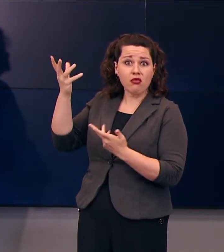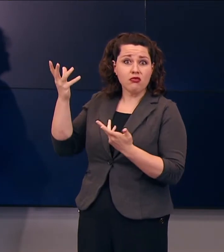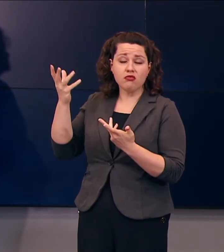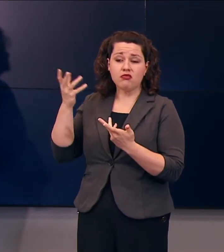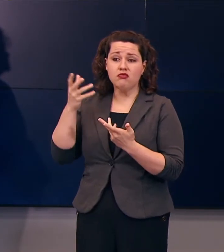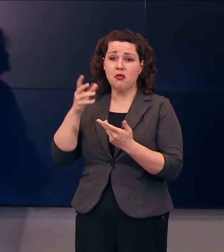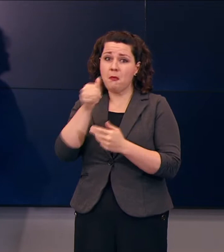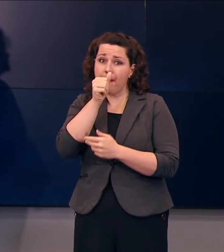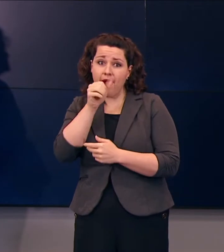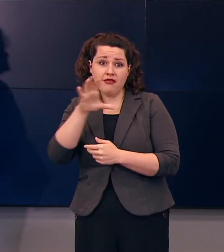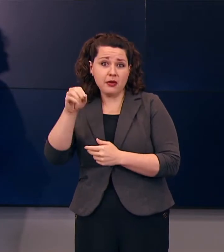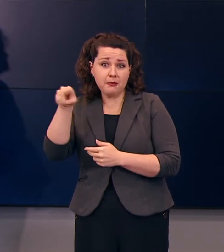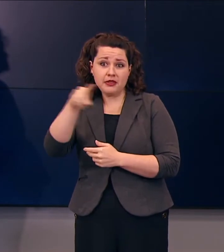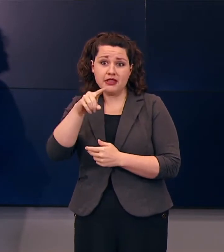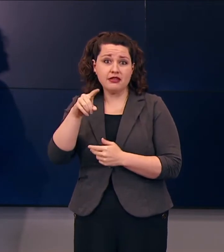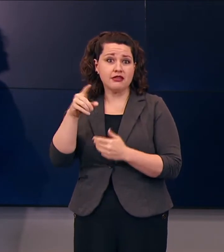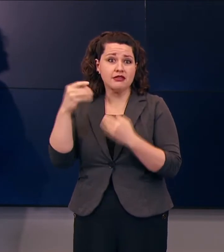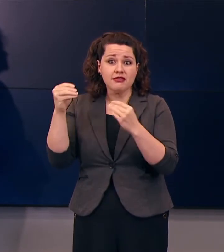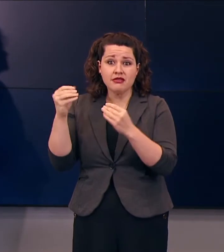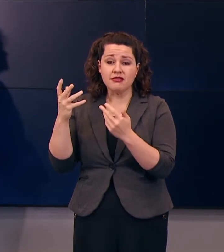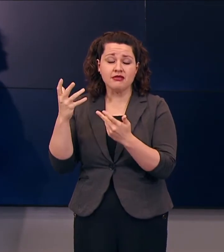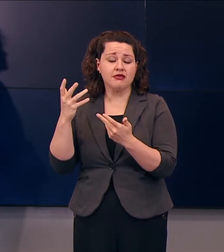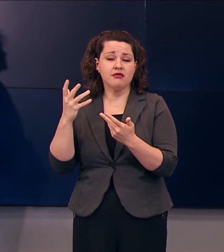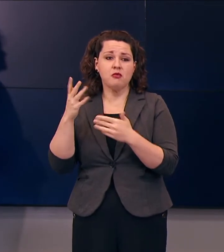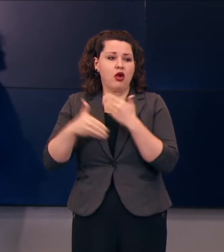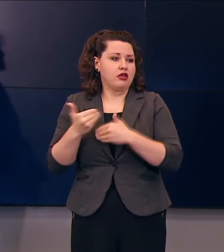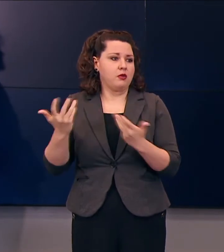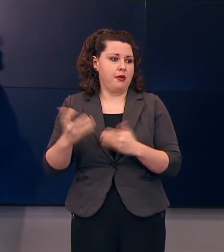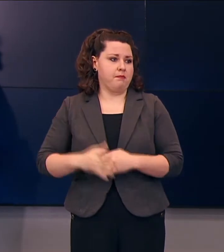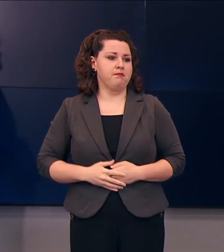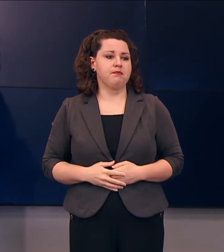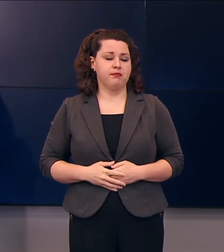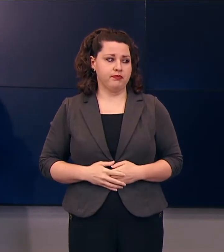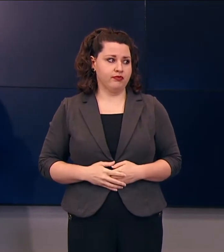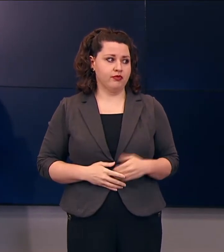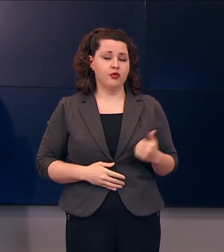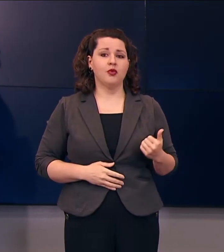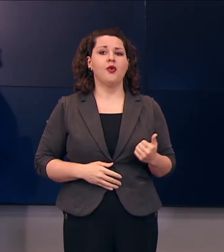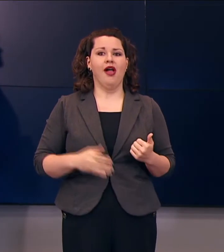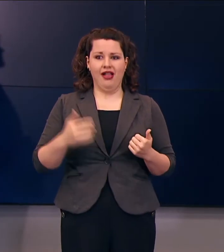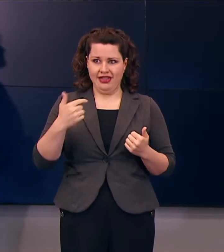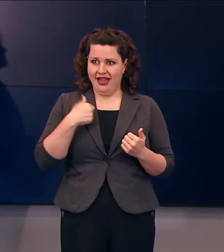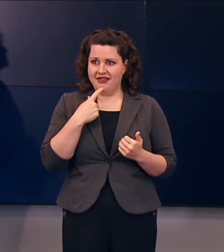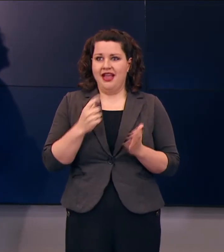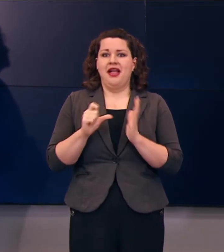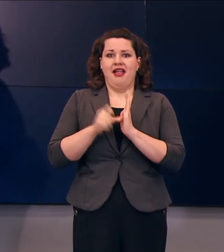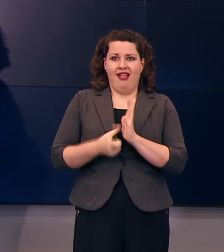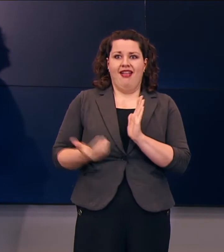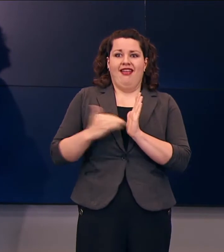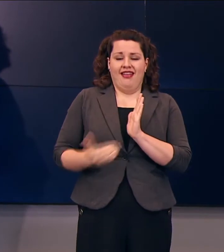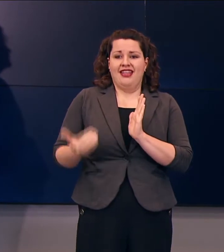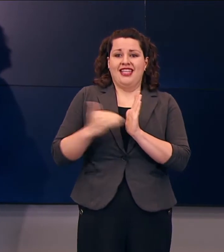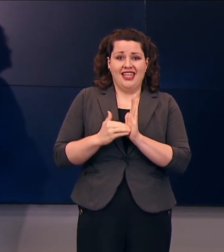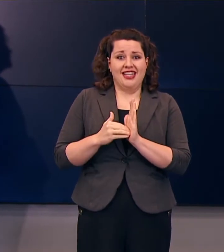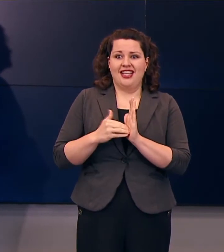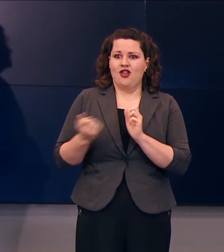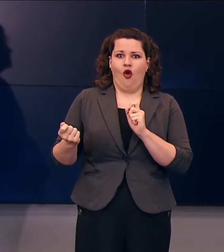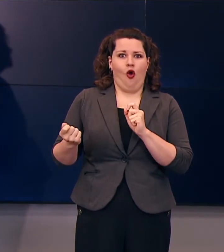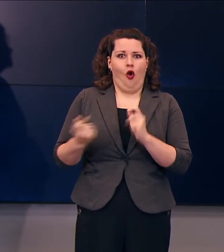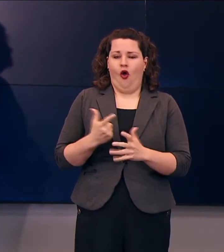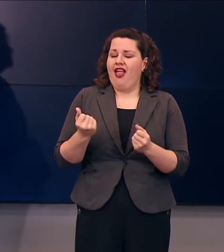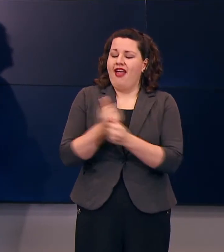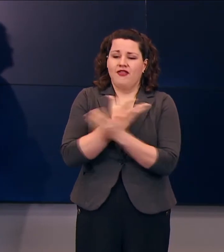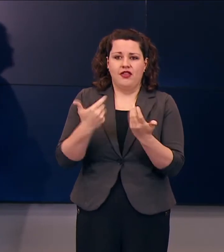through private vendors? What's the process? Yeah, well, as I said over and over and over, it is an all of the above. So